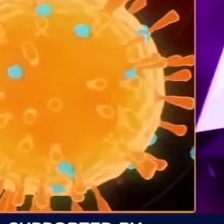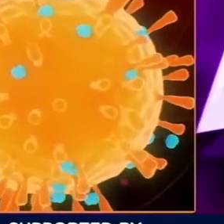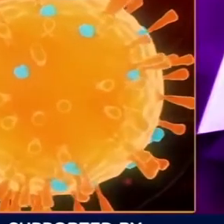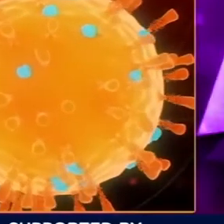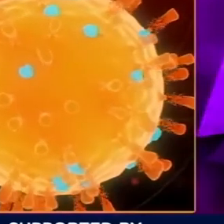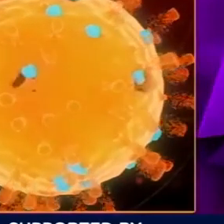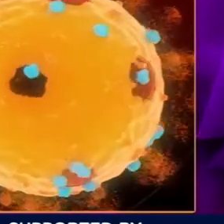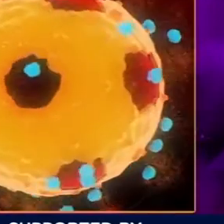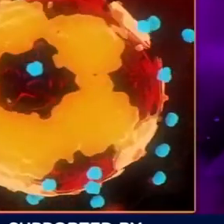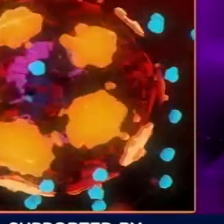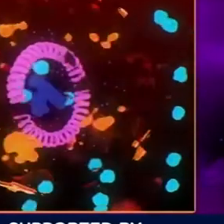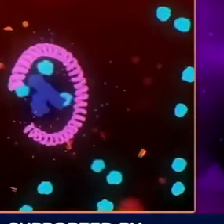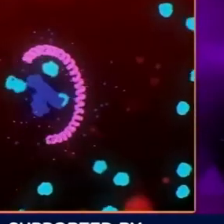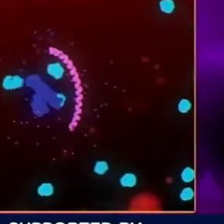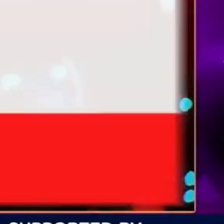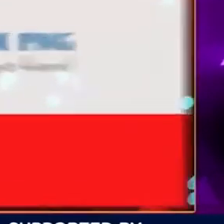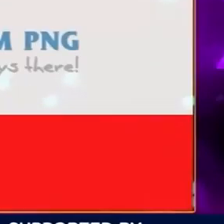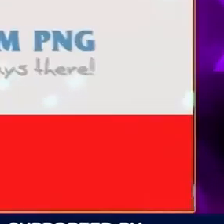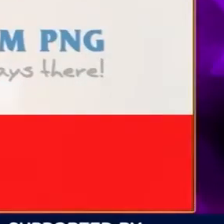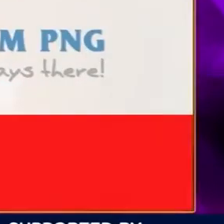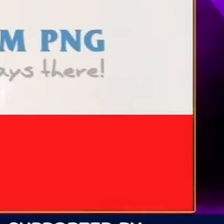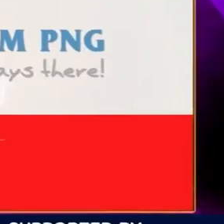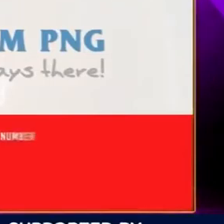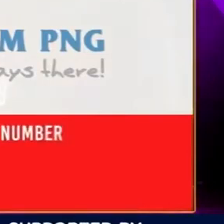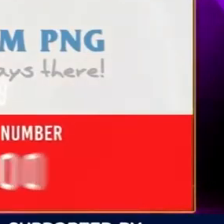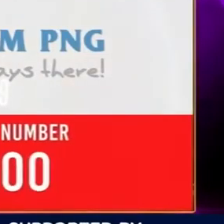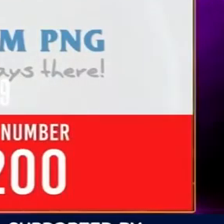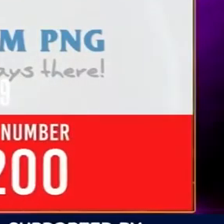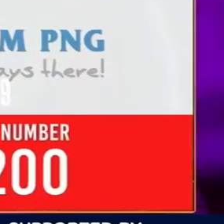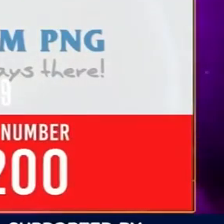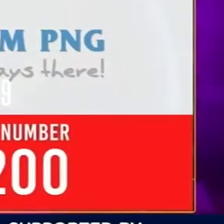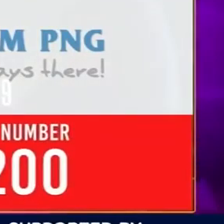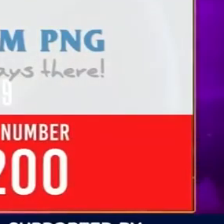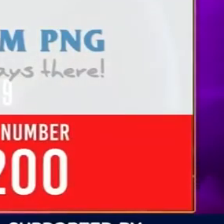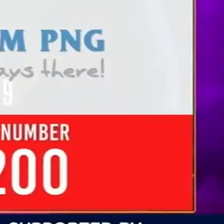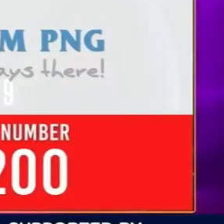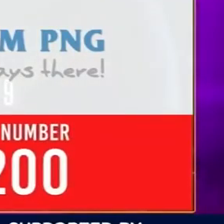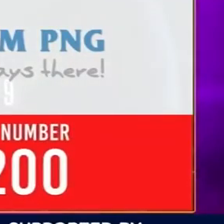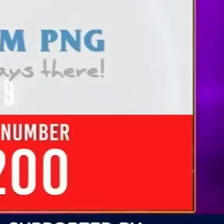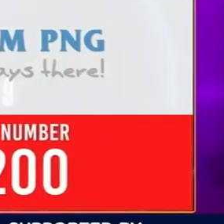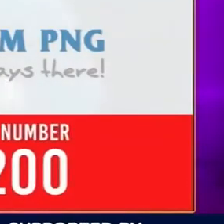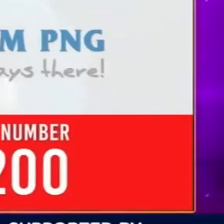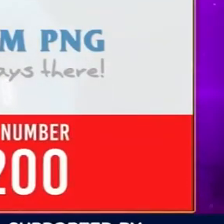This COVID-19 awareness program is supported by Telecom PNG, always there.